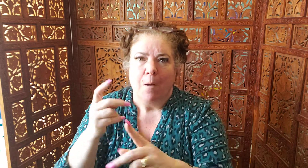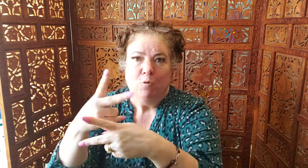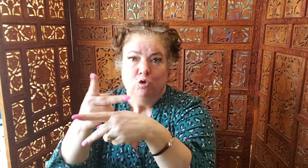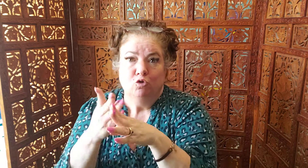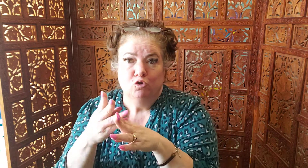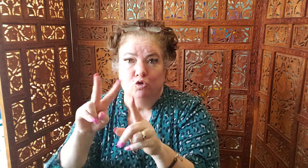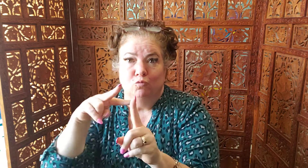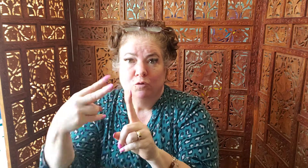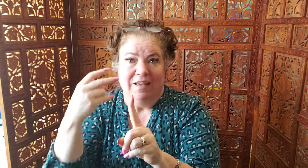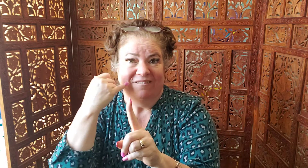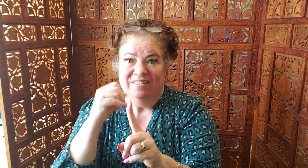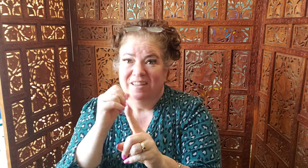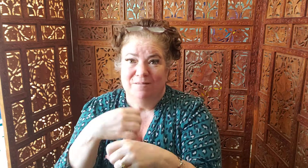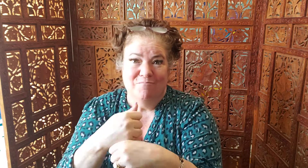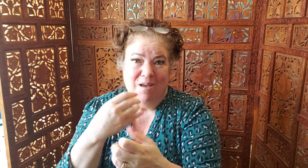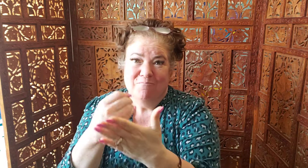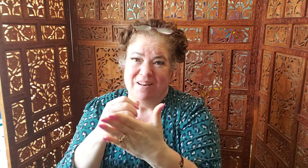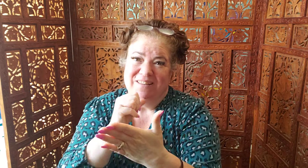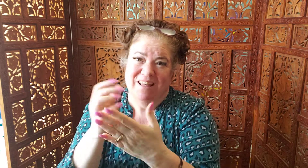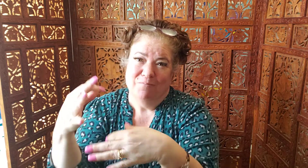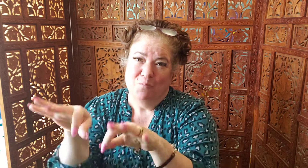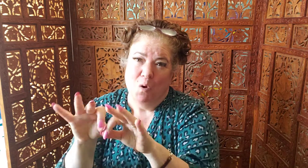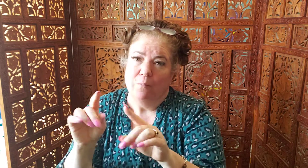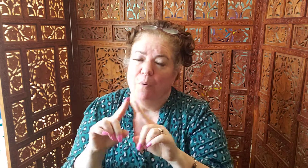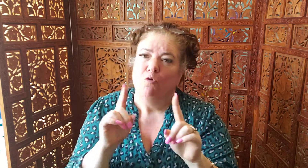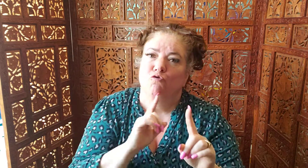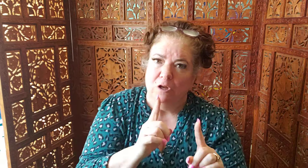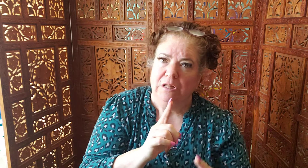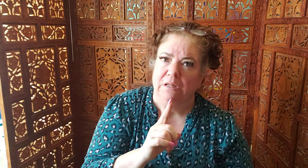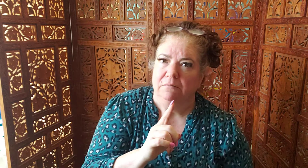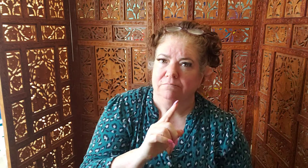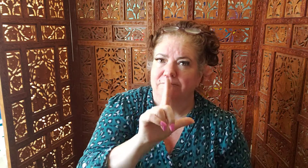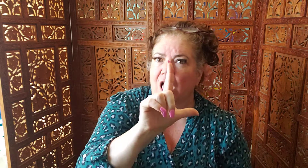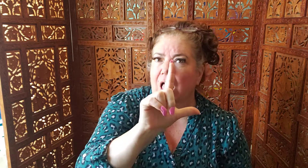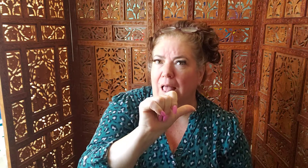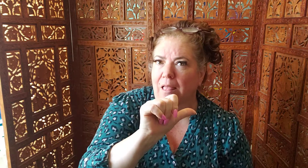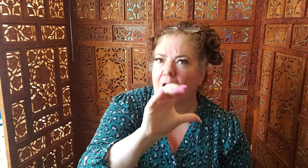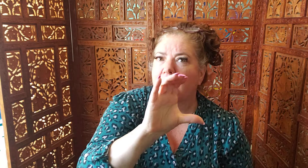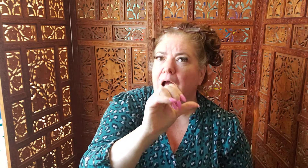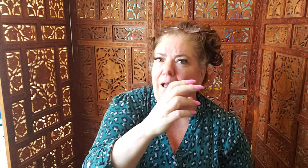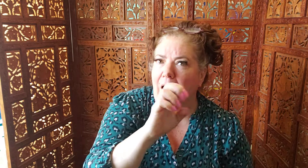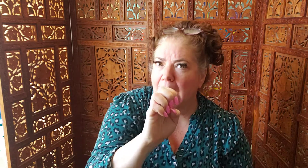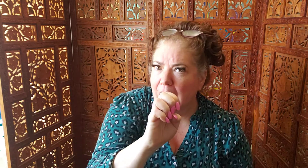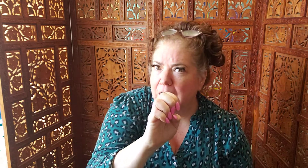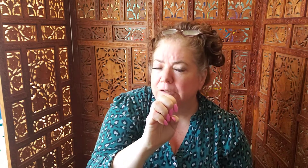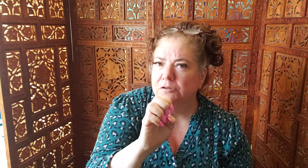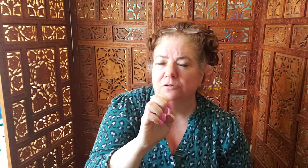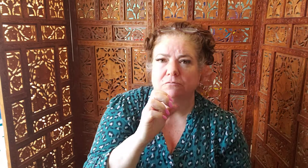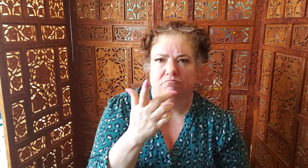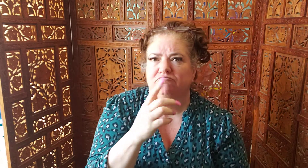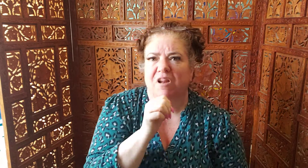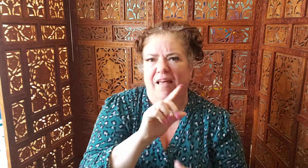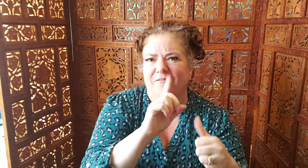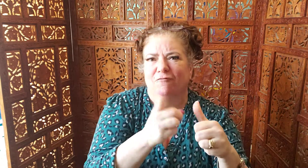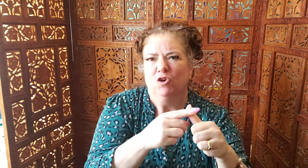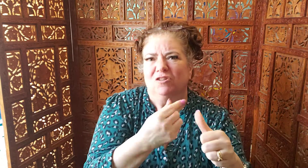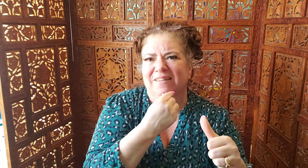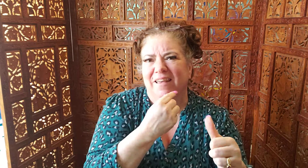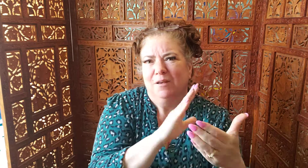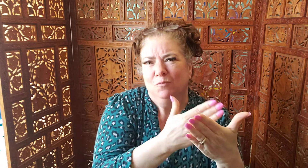La Cage, it was hardly the first gay musical, and LGBTQIA folks had always appeared on Broadway,